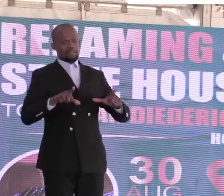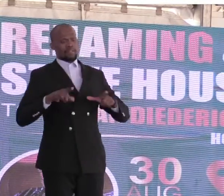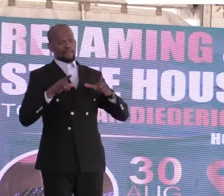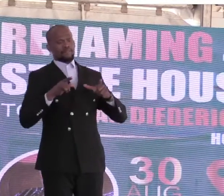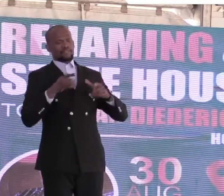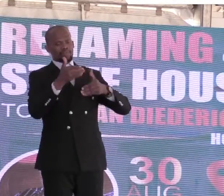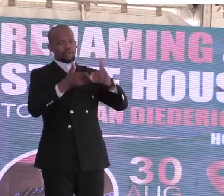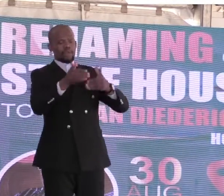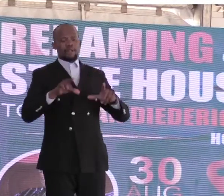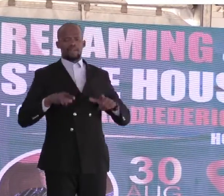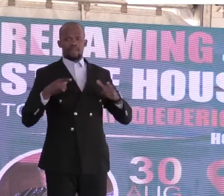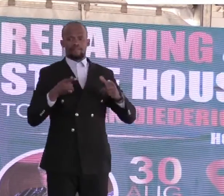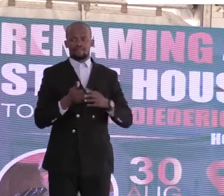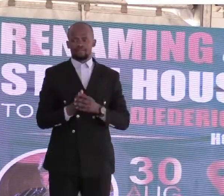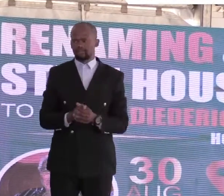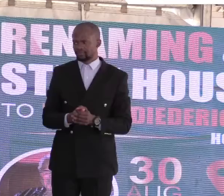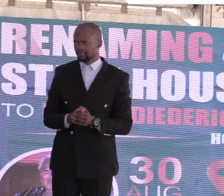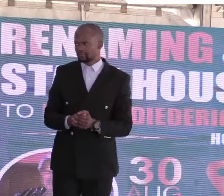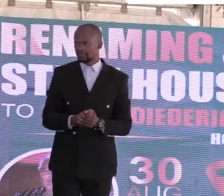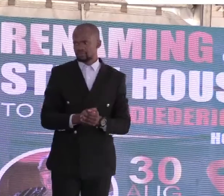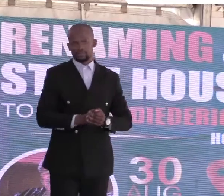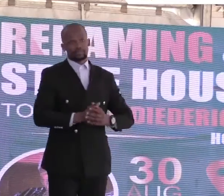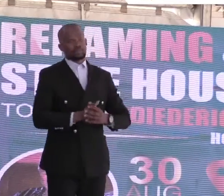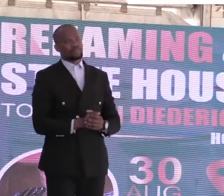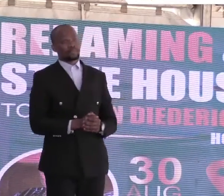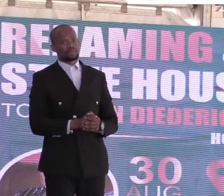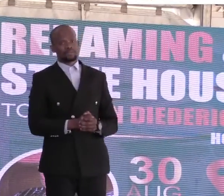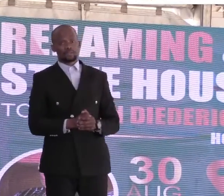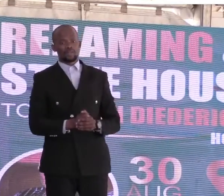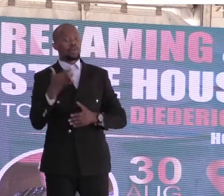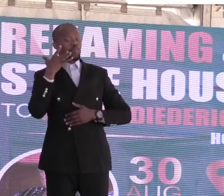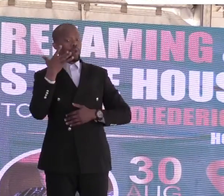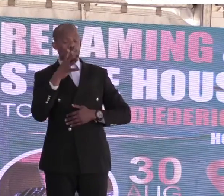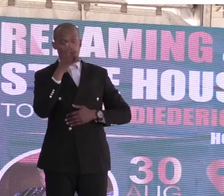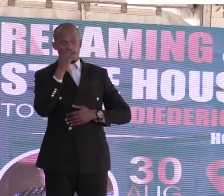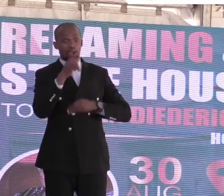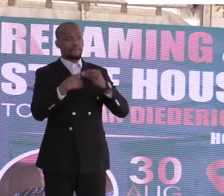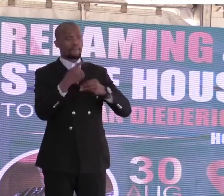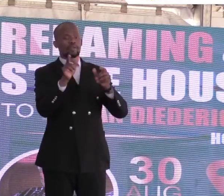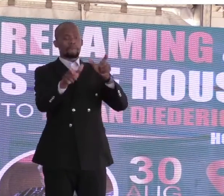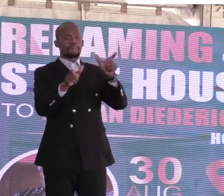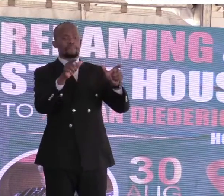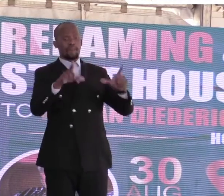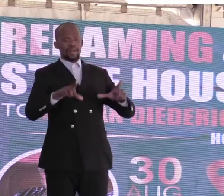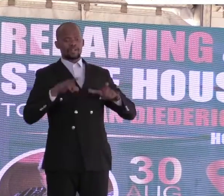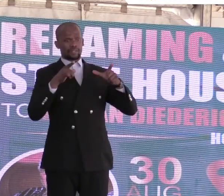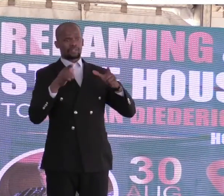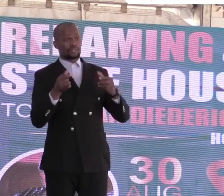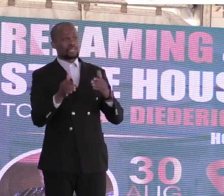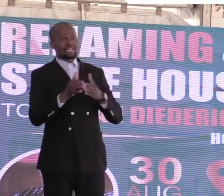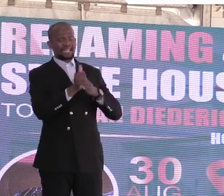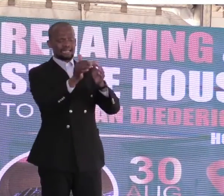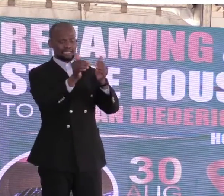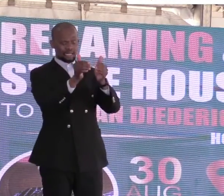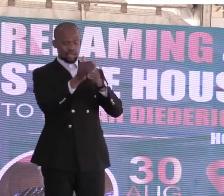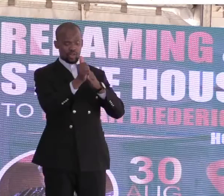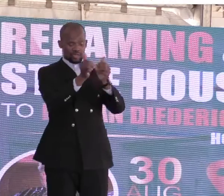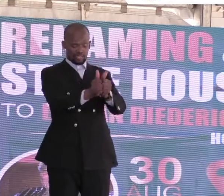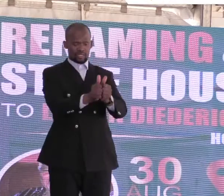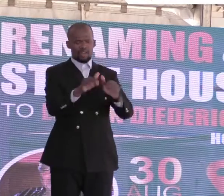alive. Ukhalityalo uba usaphila. Xa kuthethwa ngabantu abasaphilayo, the leaders of